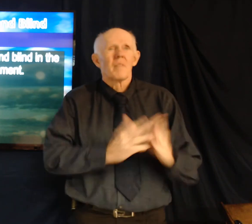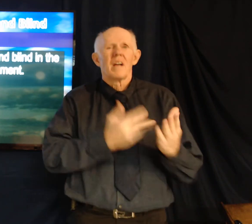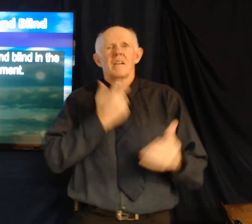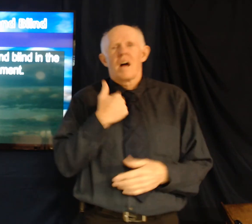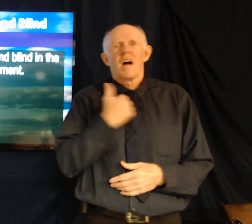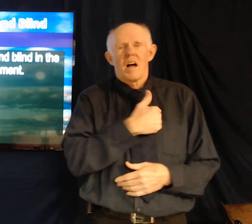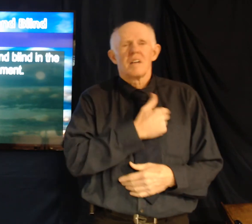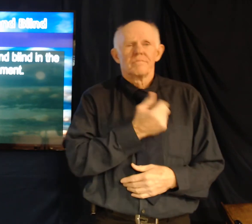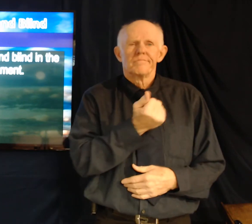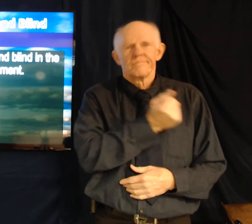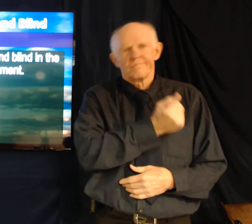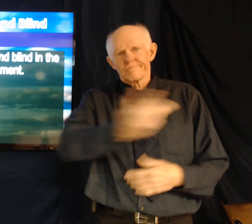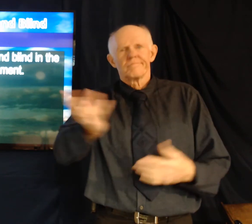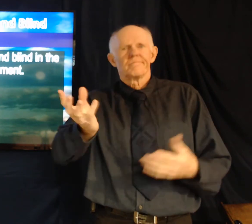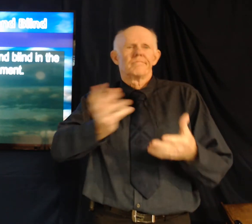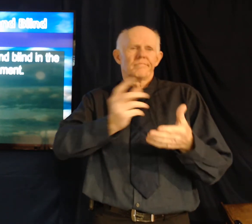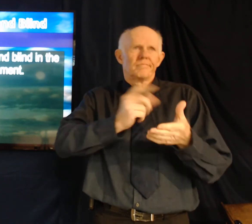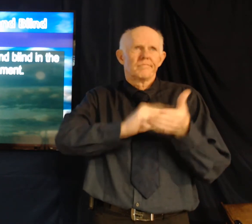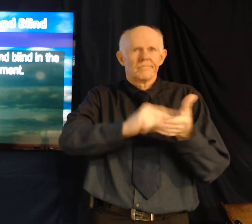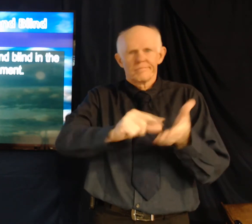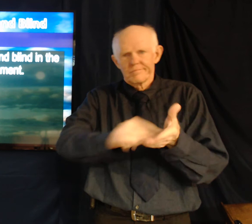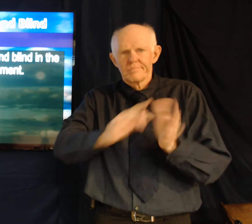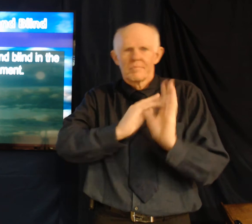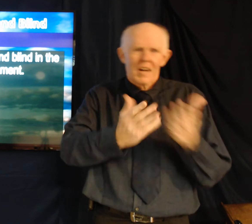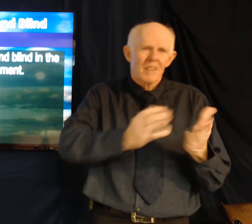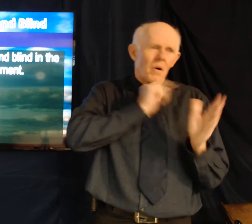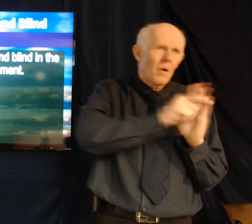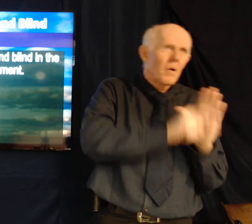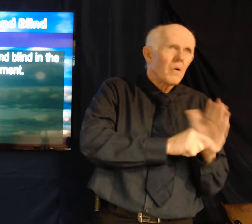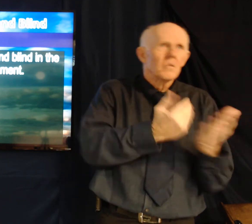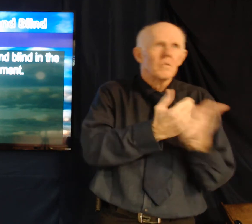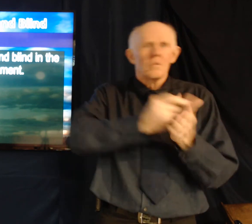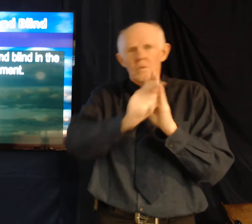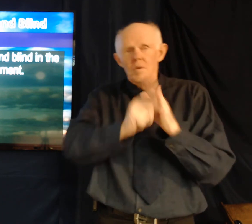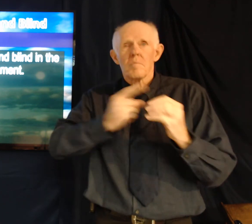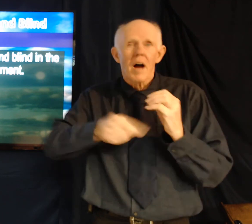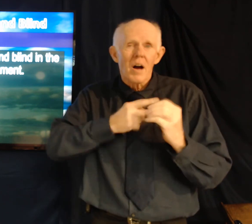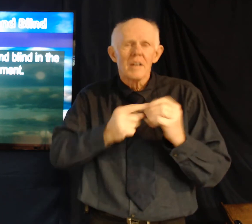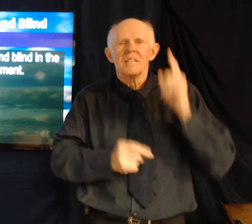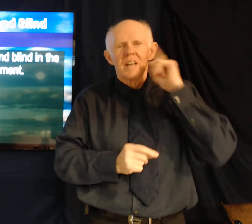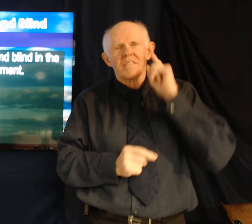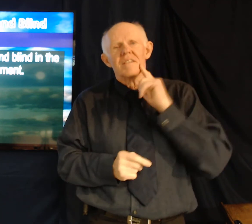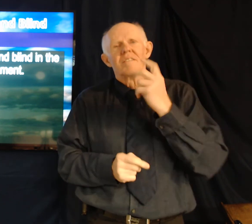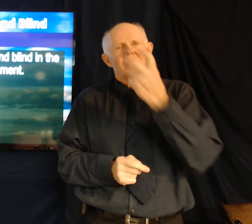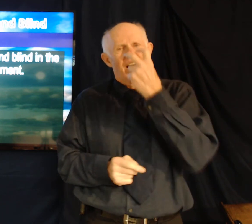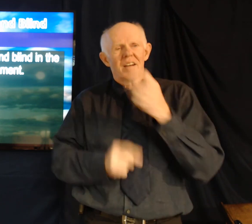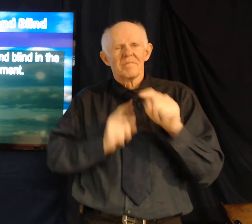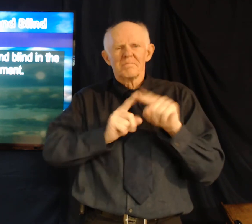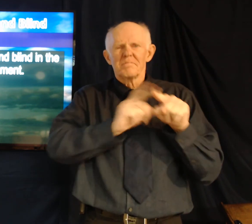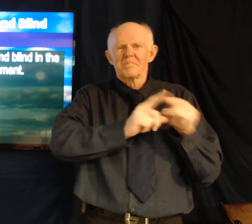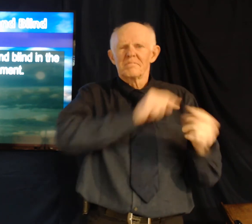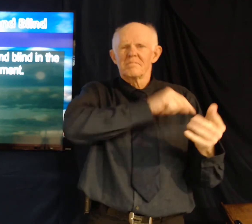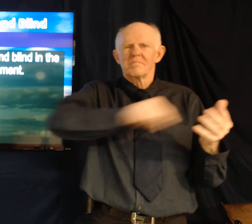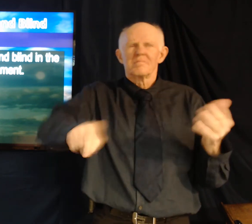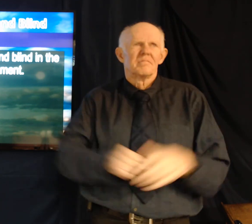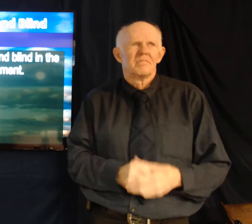The Bible tells us about in Old Testament verses and New Testament verses about deaf